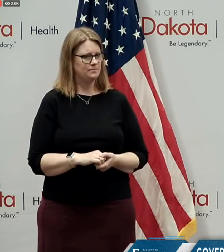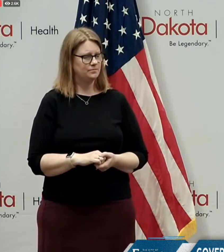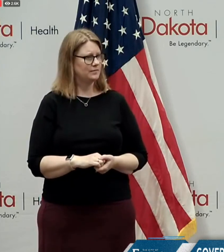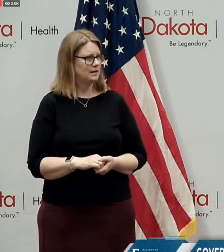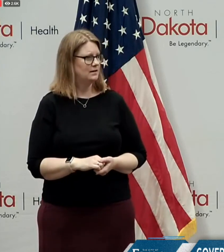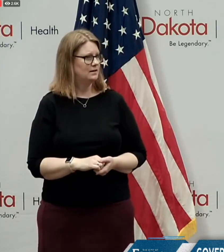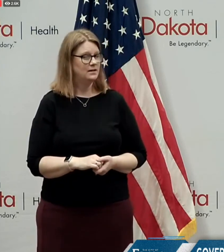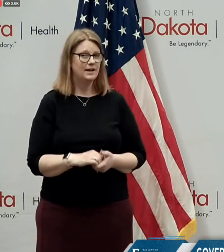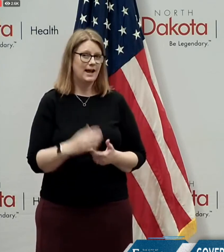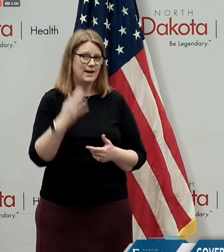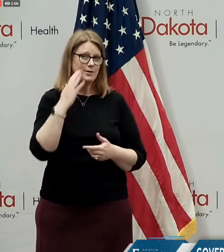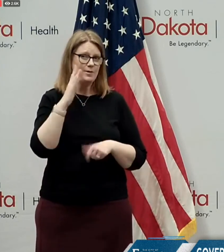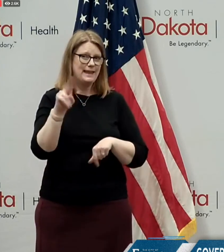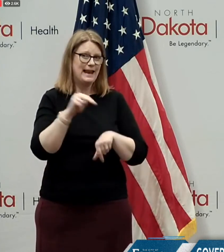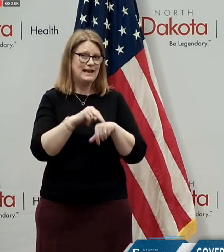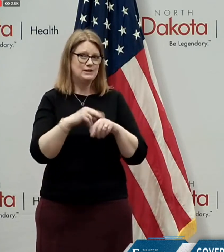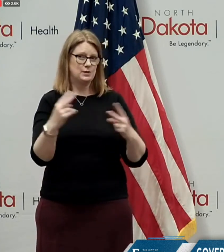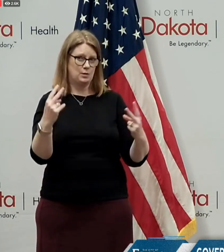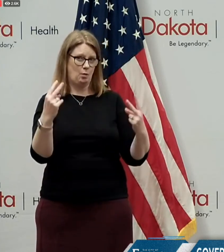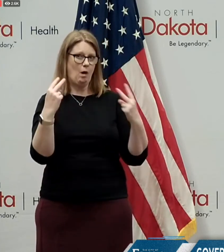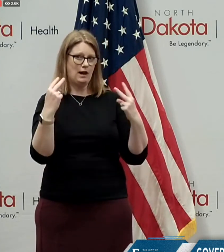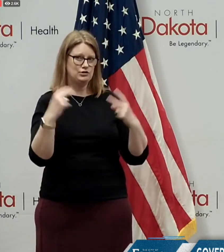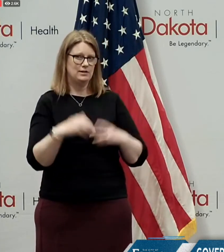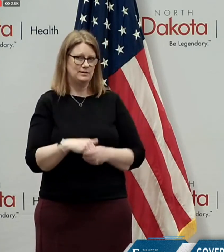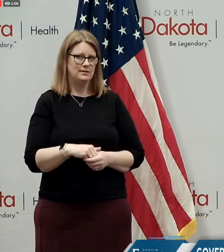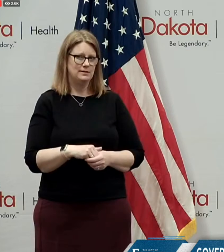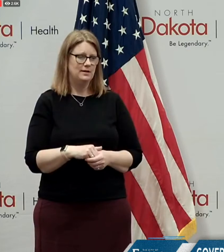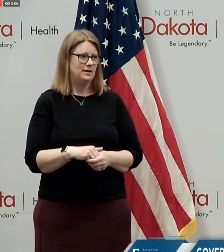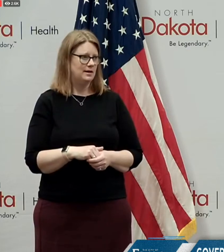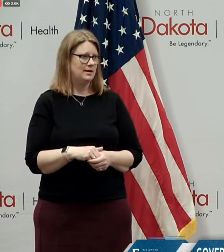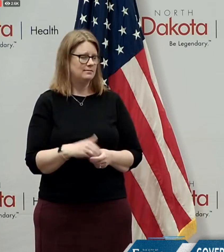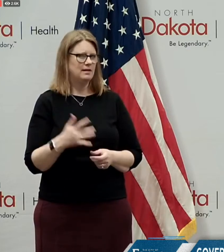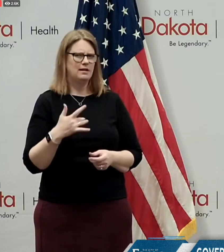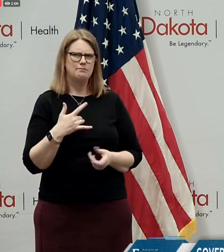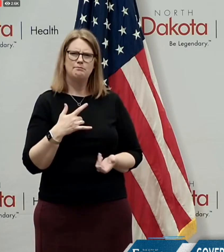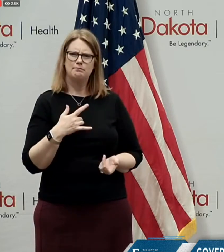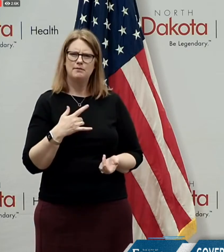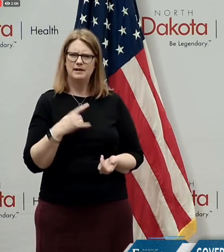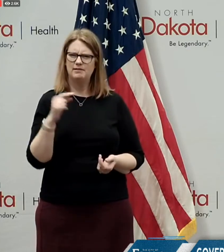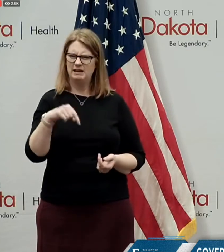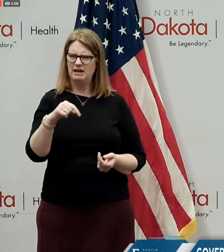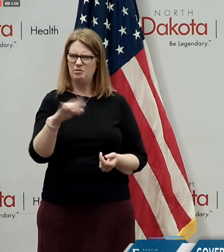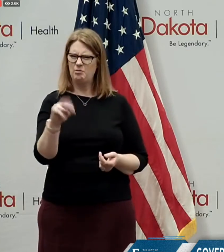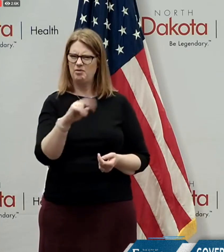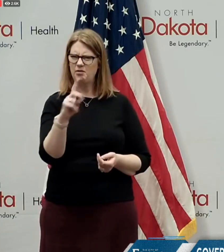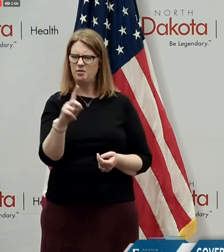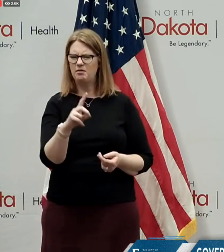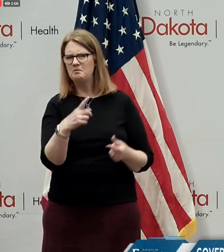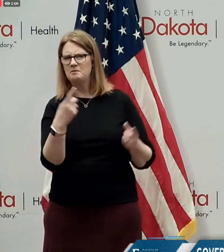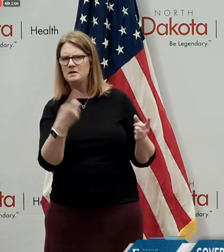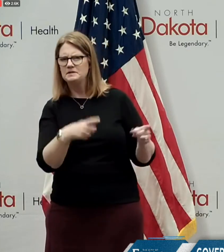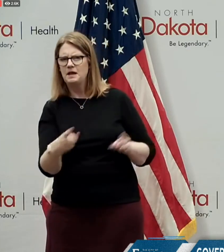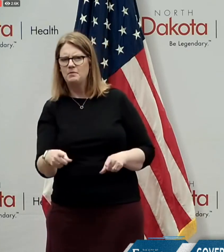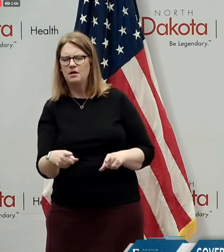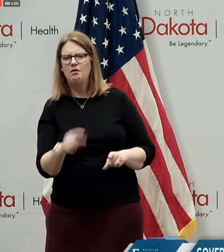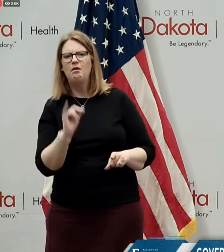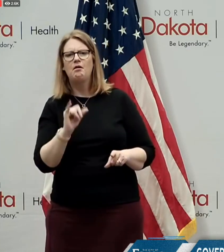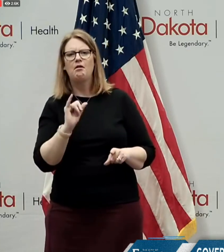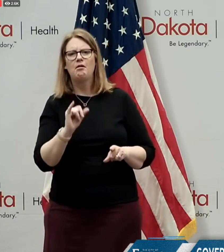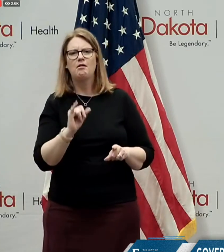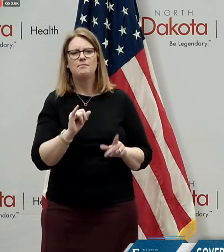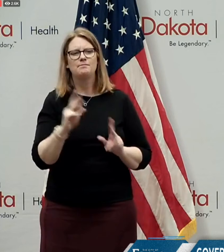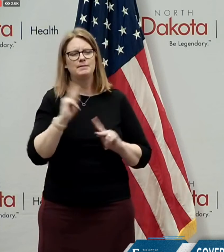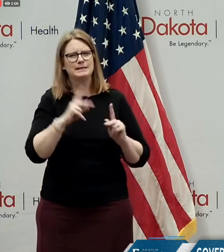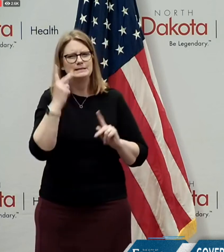nation's watching, but I know the nation is, and they see this as what's going on in North Dakota as a role model for